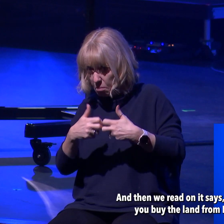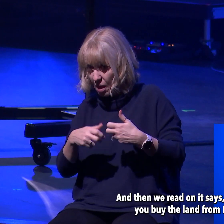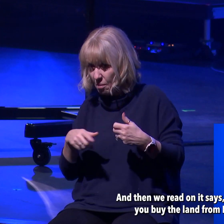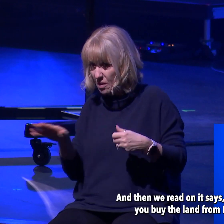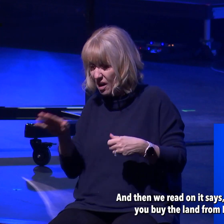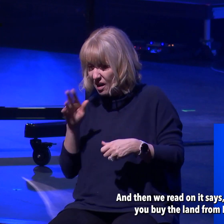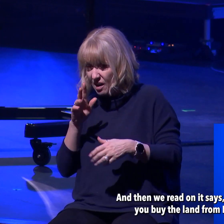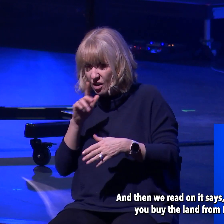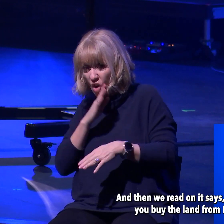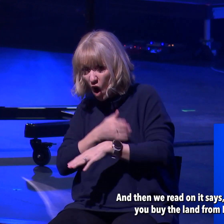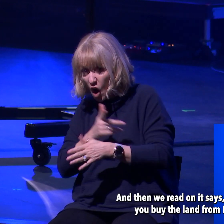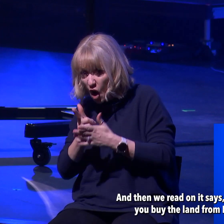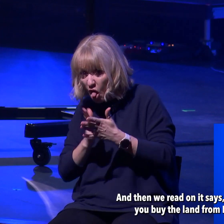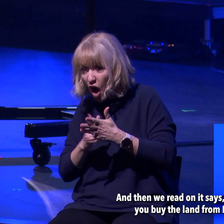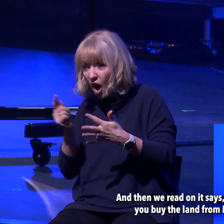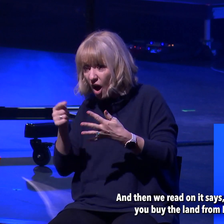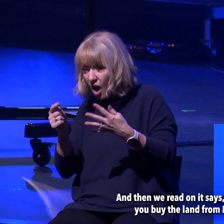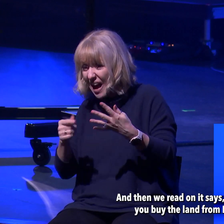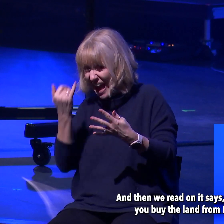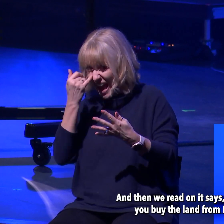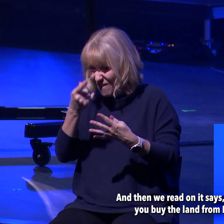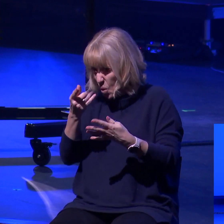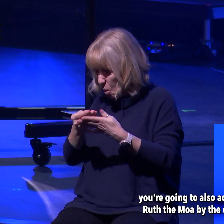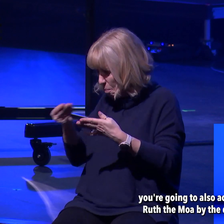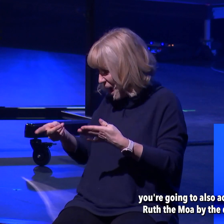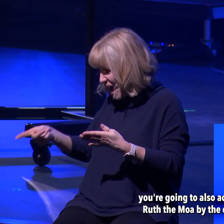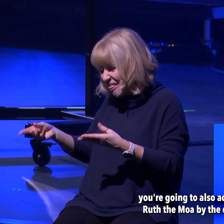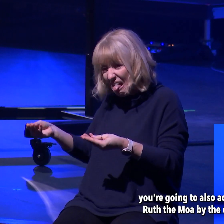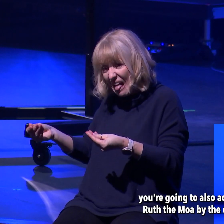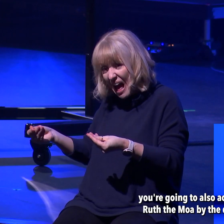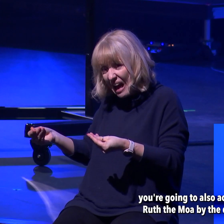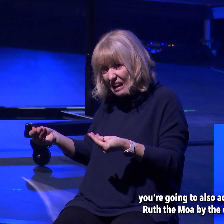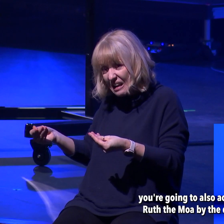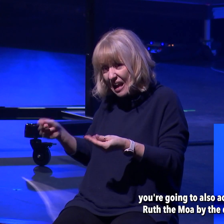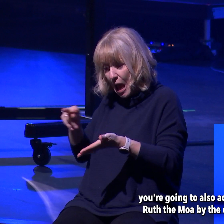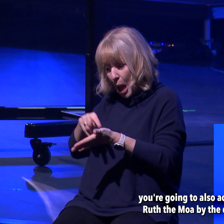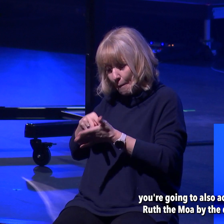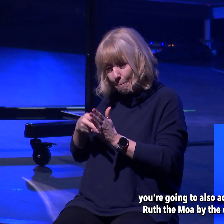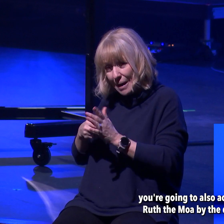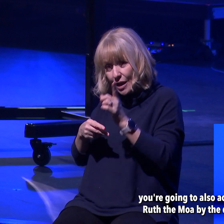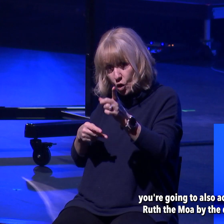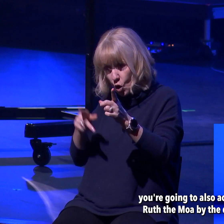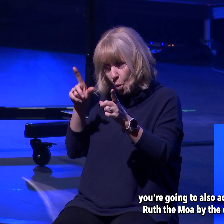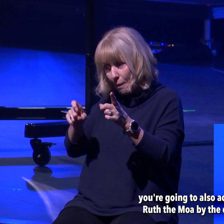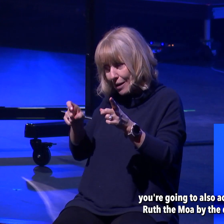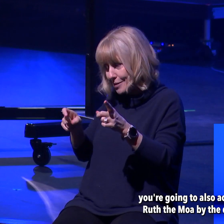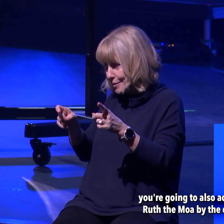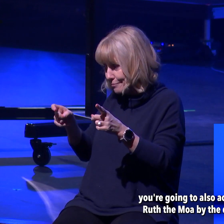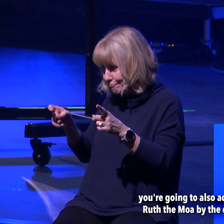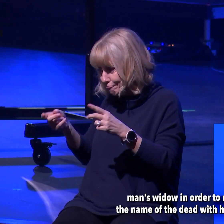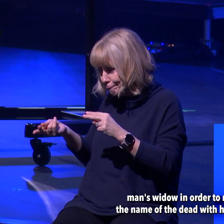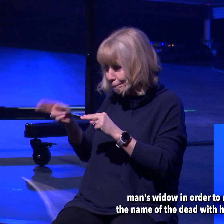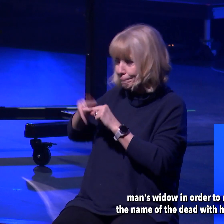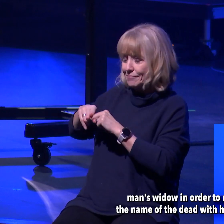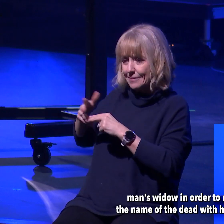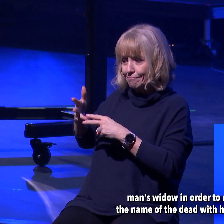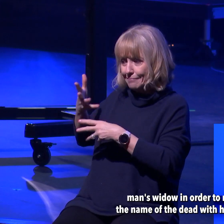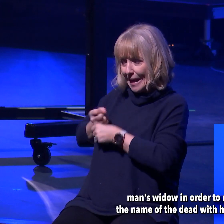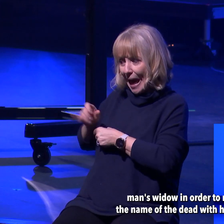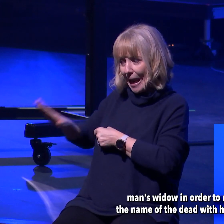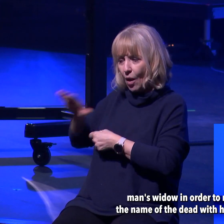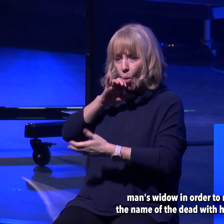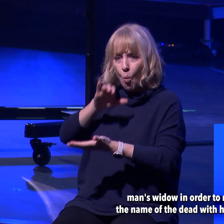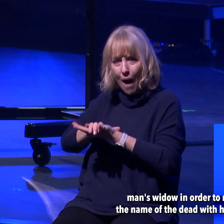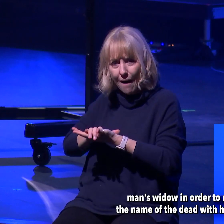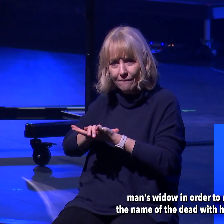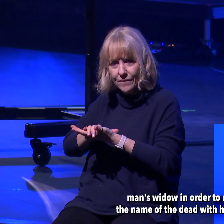then we read on. It says, on the day you buy the land from Naomi, you're going to also acquire Ruth the Moabite, the dead man's widow in order